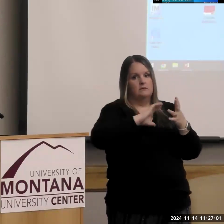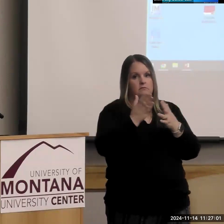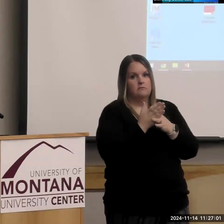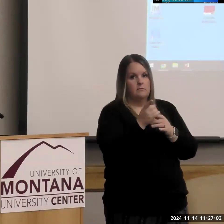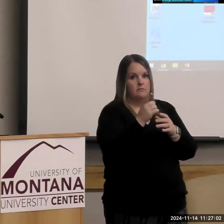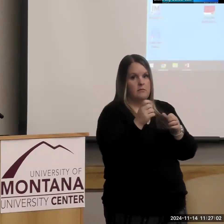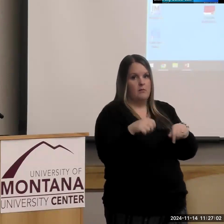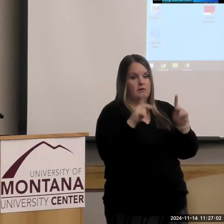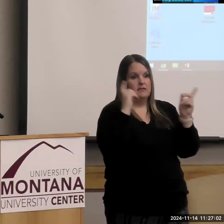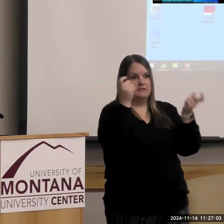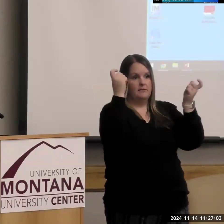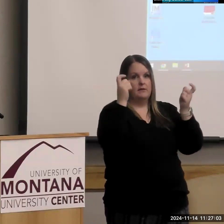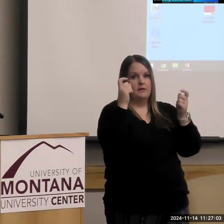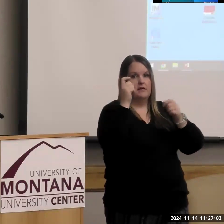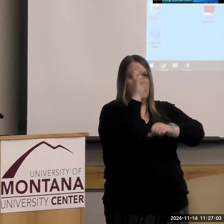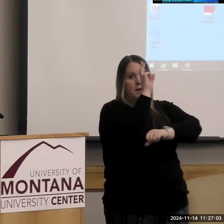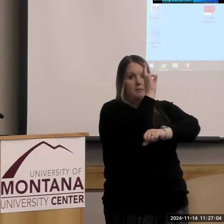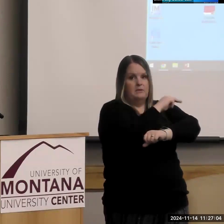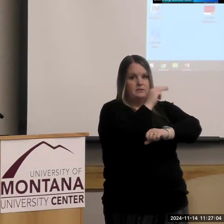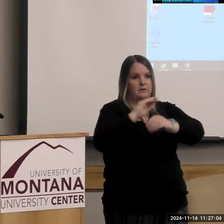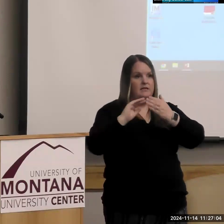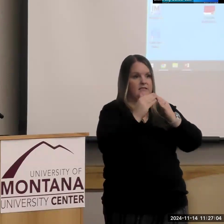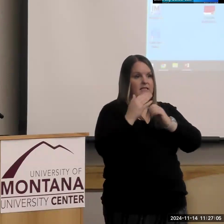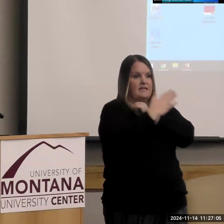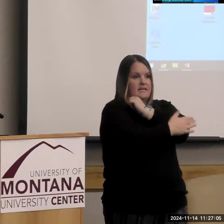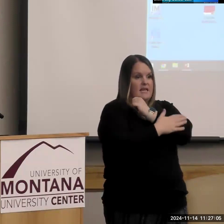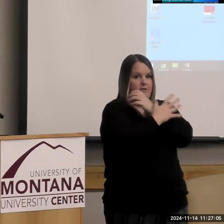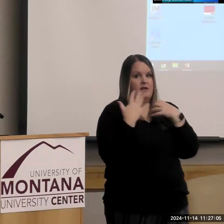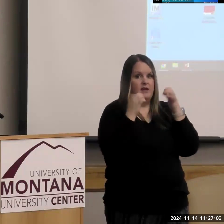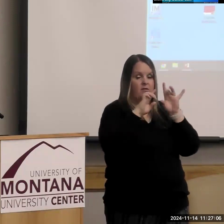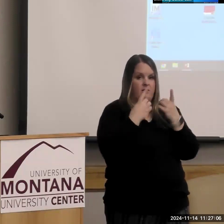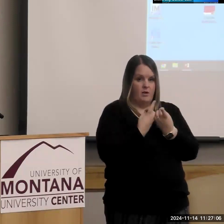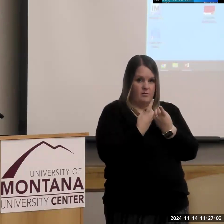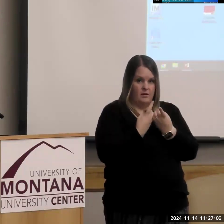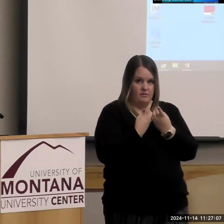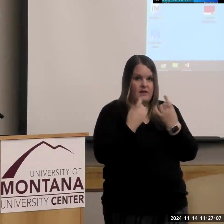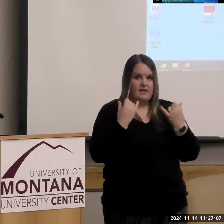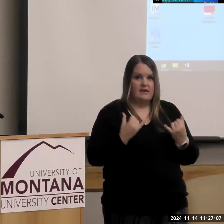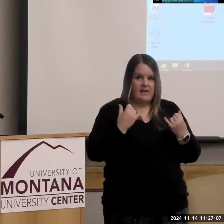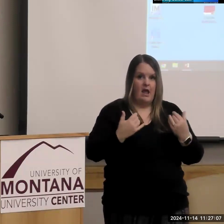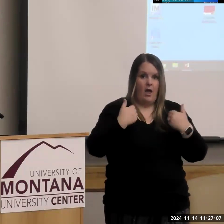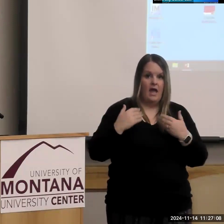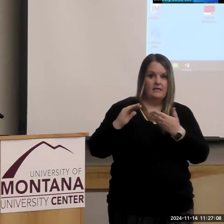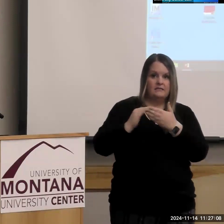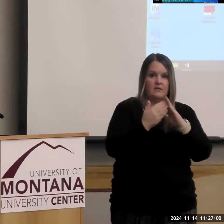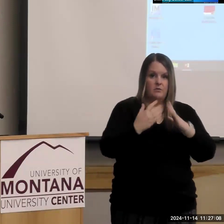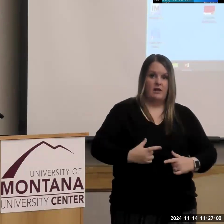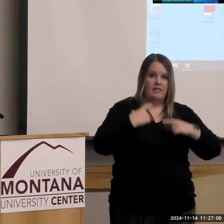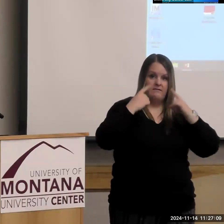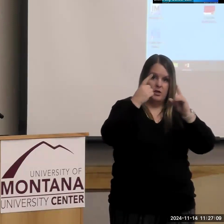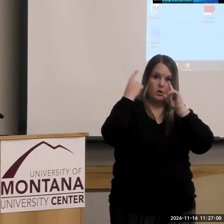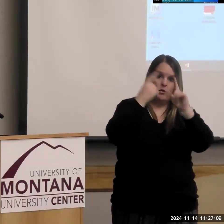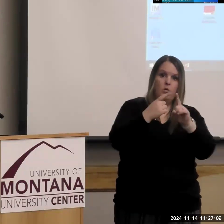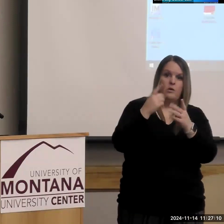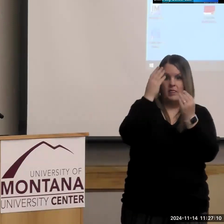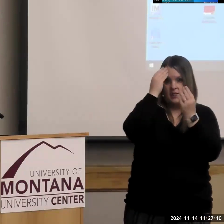privilege and celebrate Missoula City County Health Department, who now has a community living goal. So the data